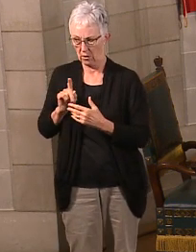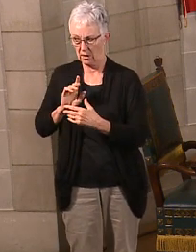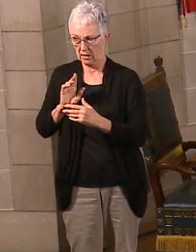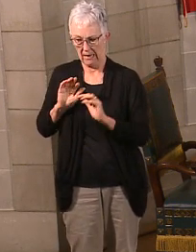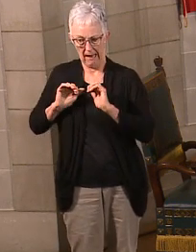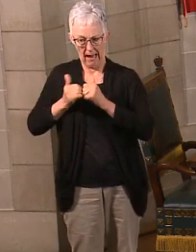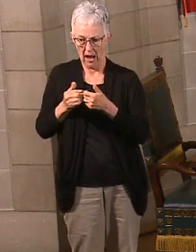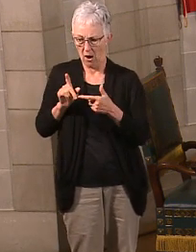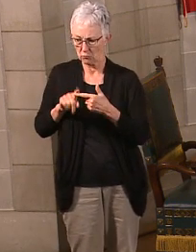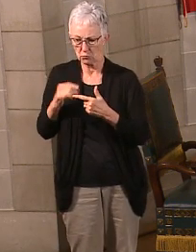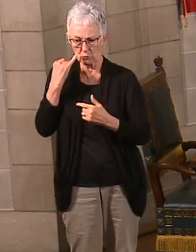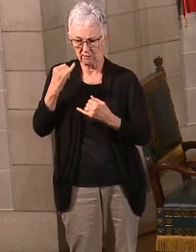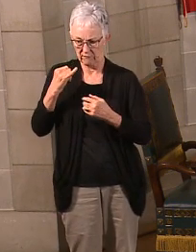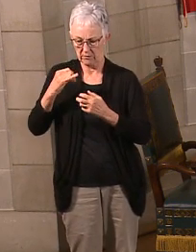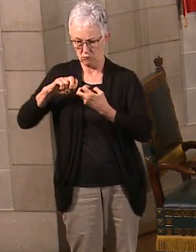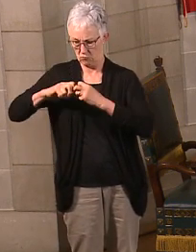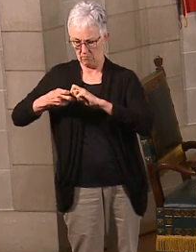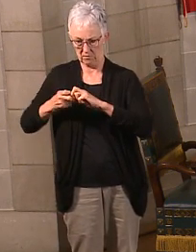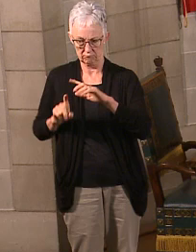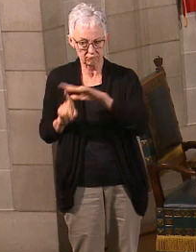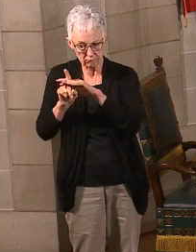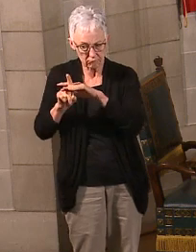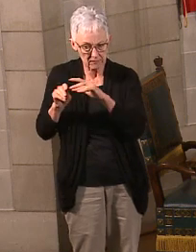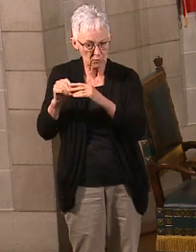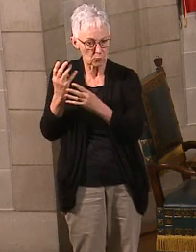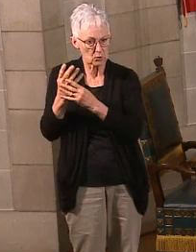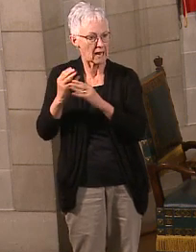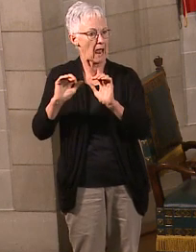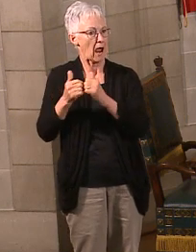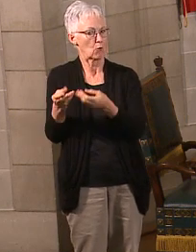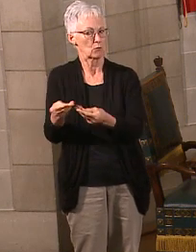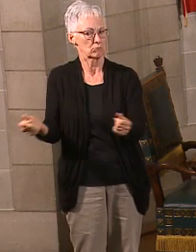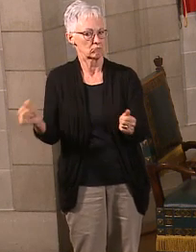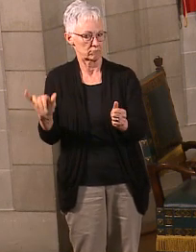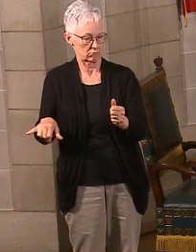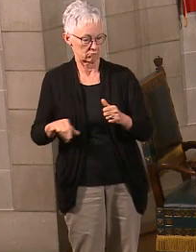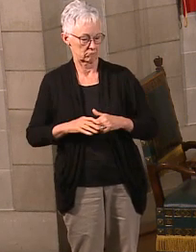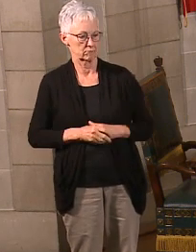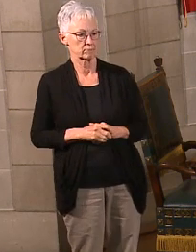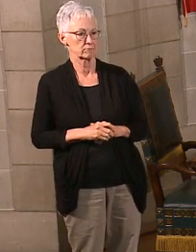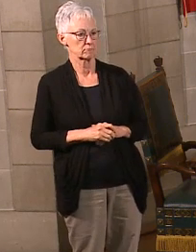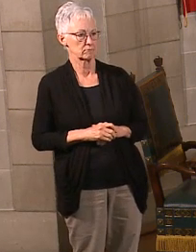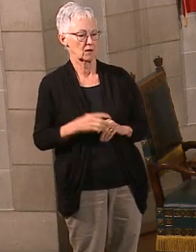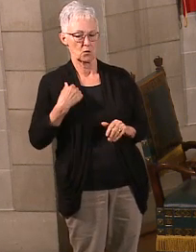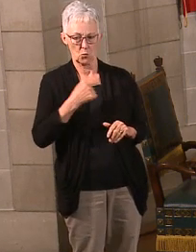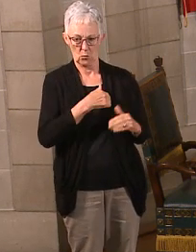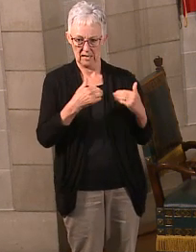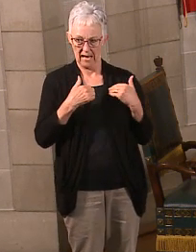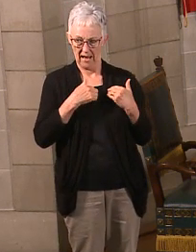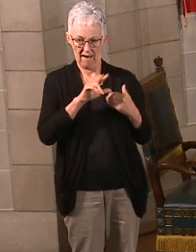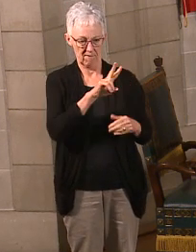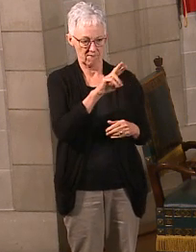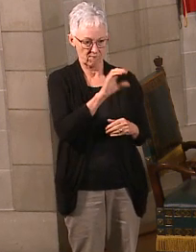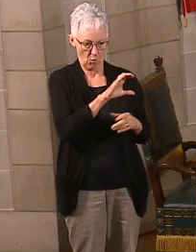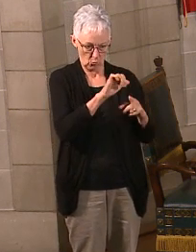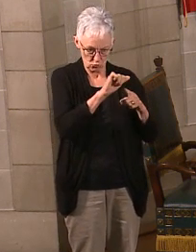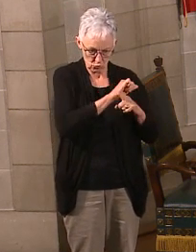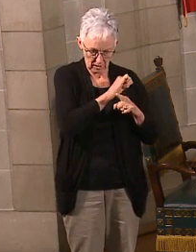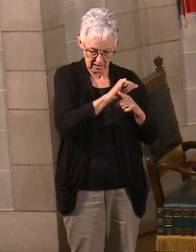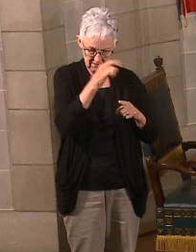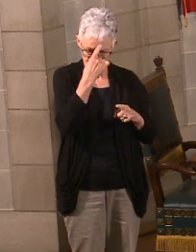CBIs. We've greatly expanded inmate programming and treatment opportunities, vocational training, life